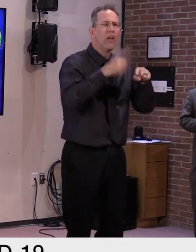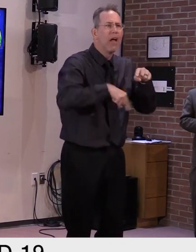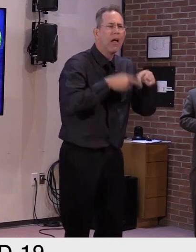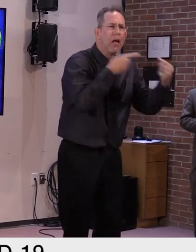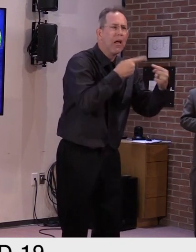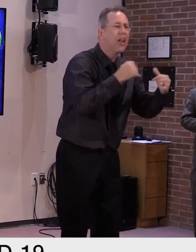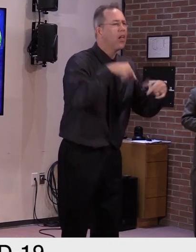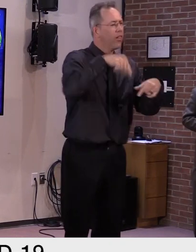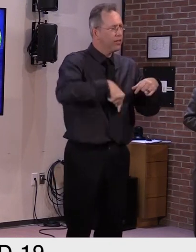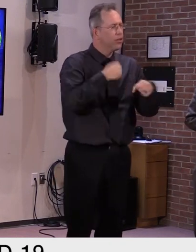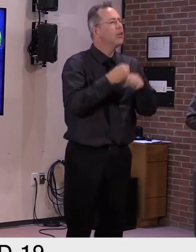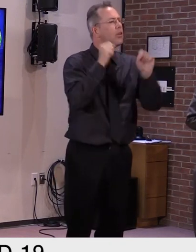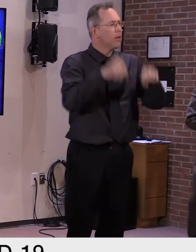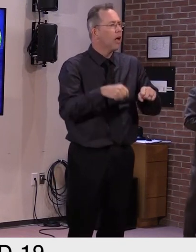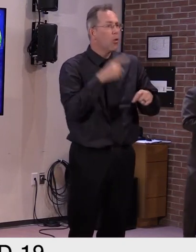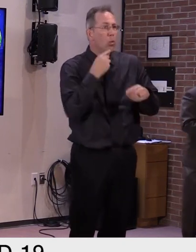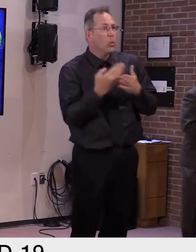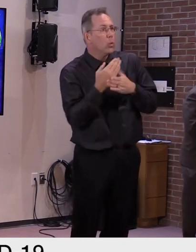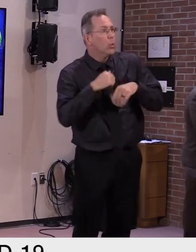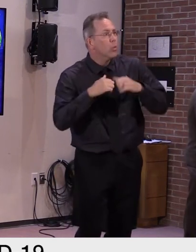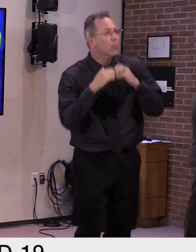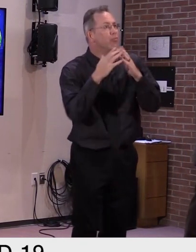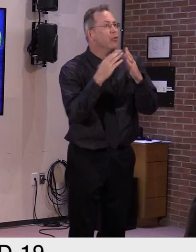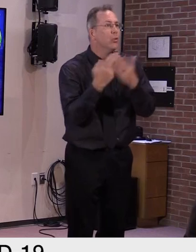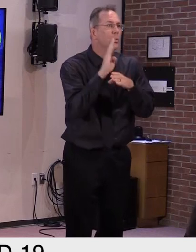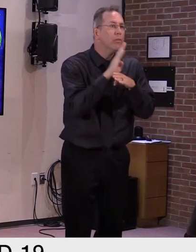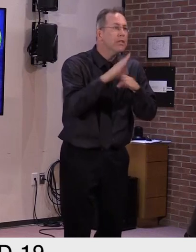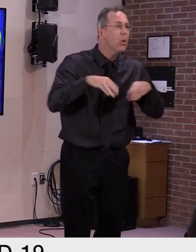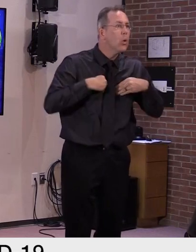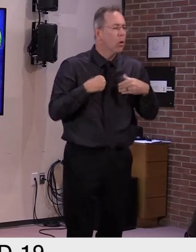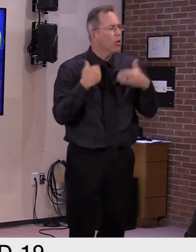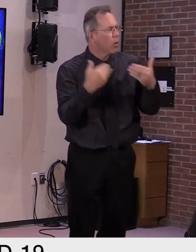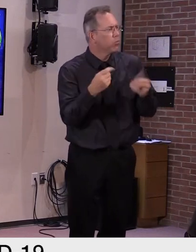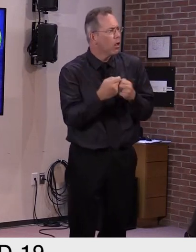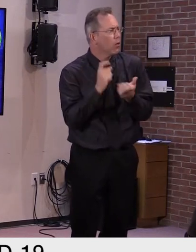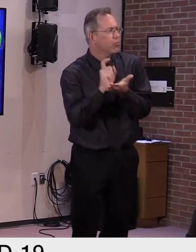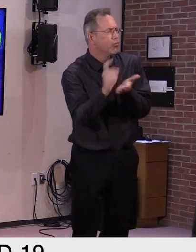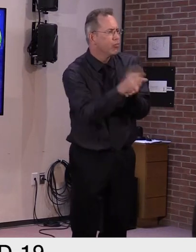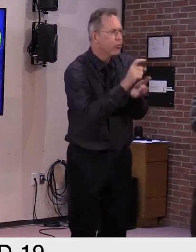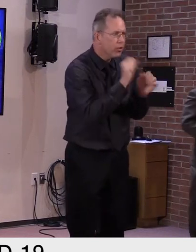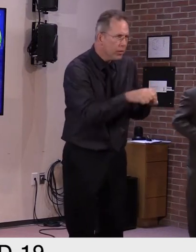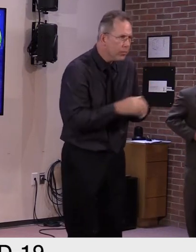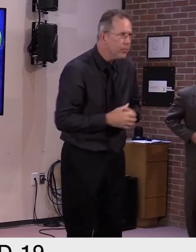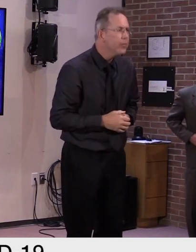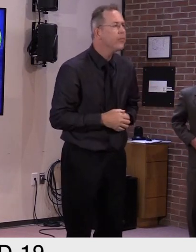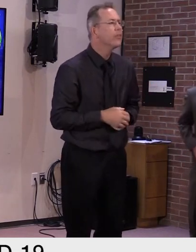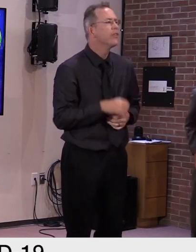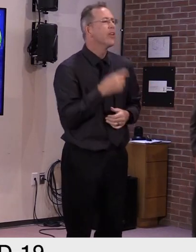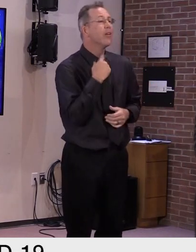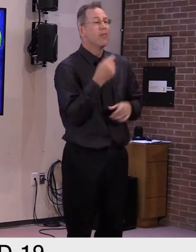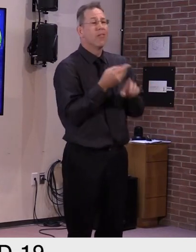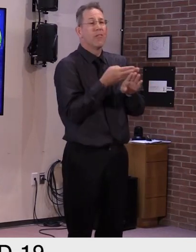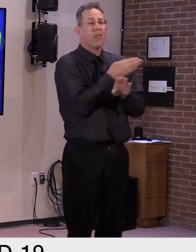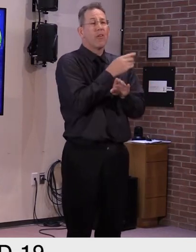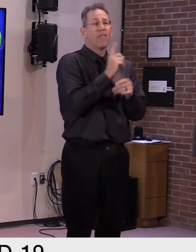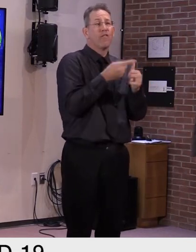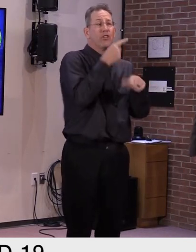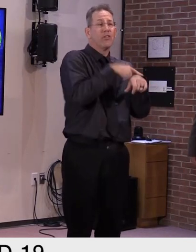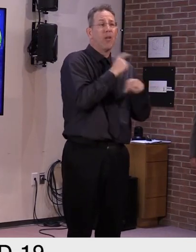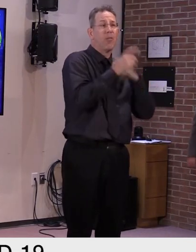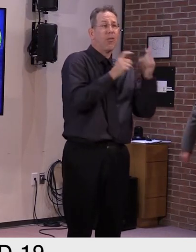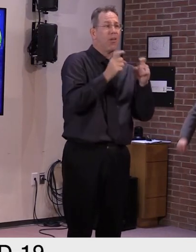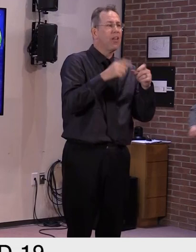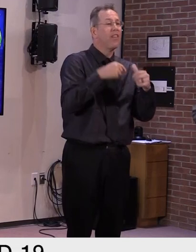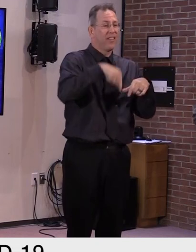the differences that it is not a first-come, first-served program. What we will do is have the application window